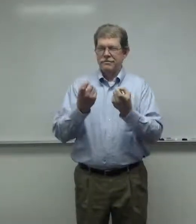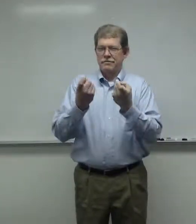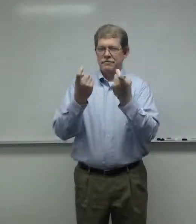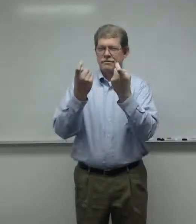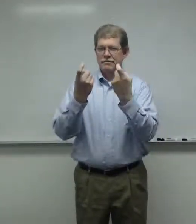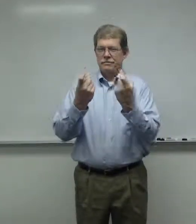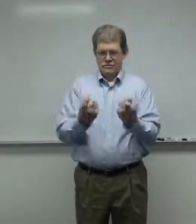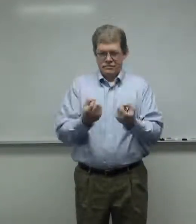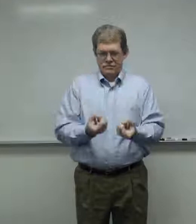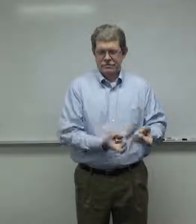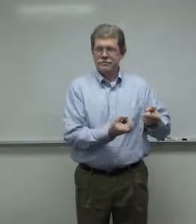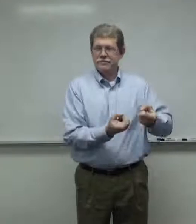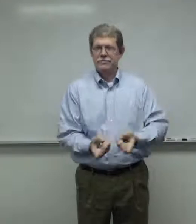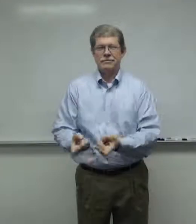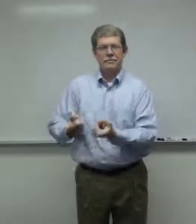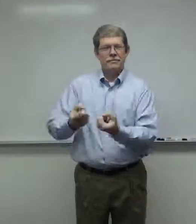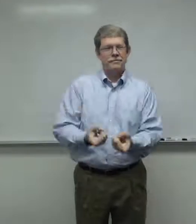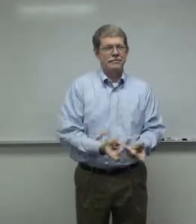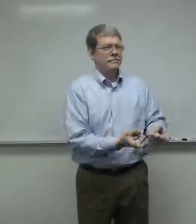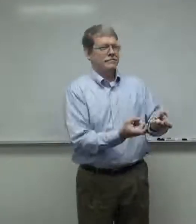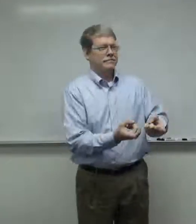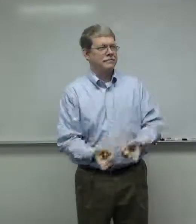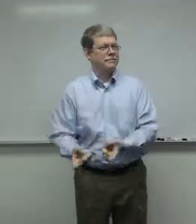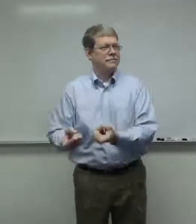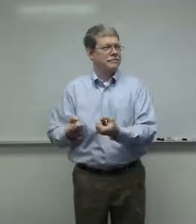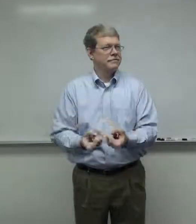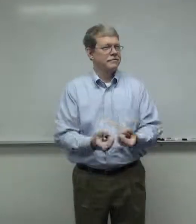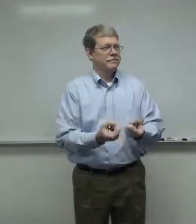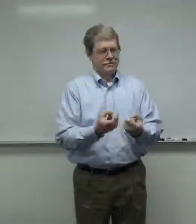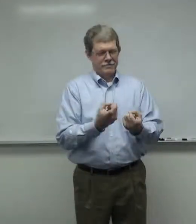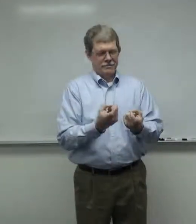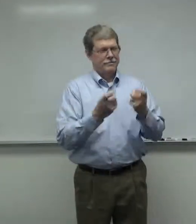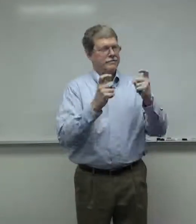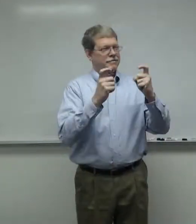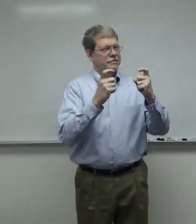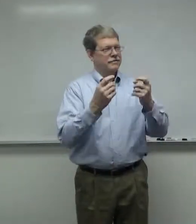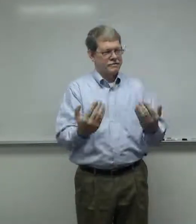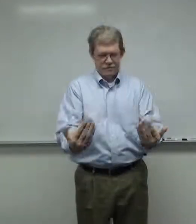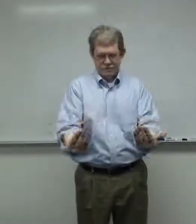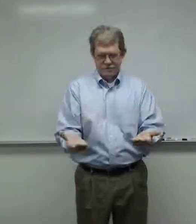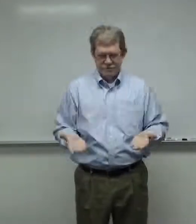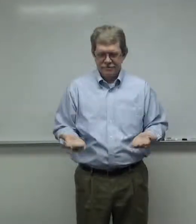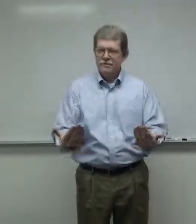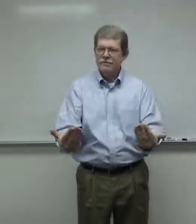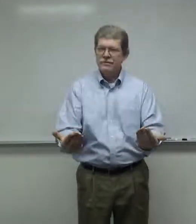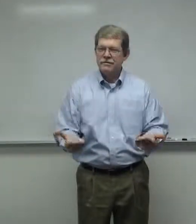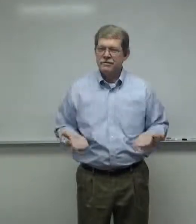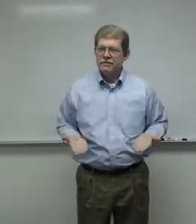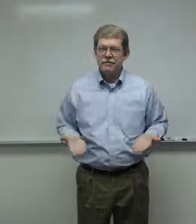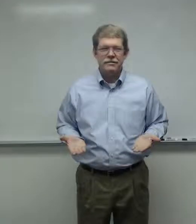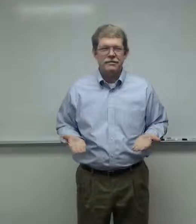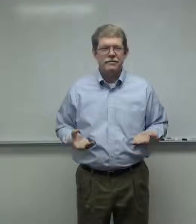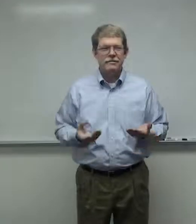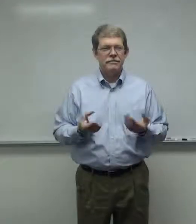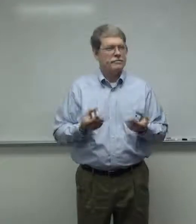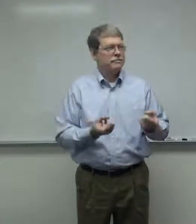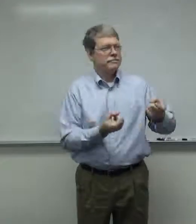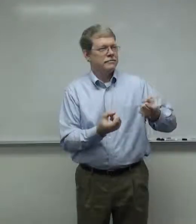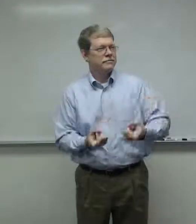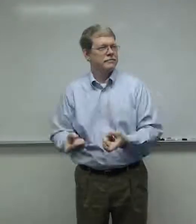Ski can be holding the poles, or it can be two skis going down, the shape of the ski, so you're just using